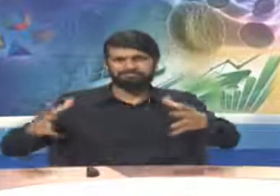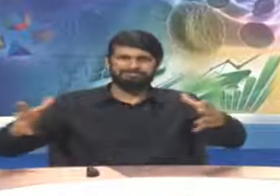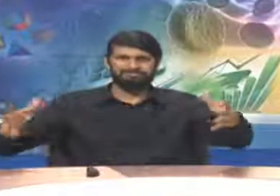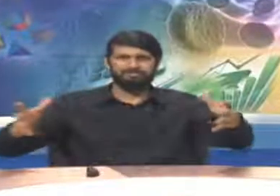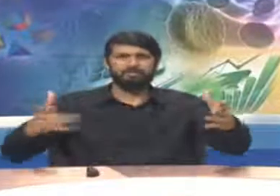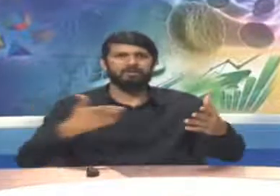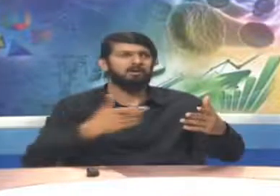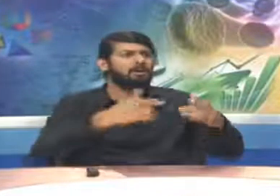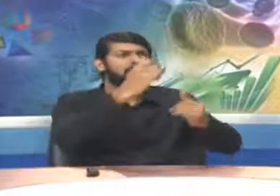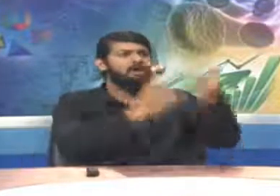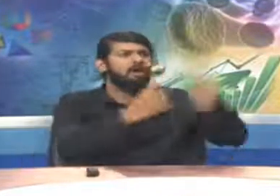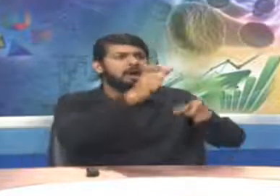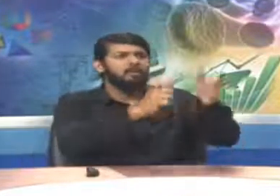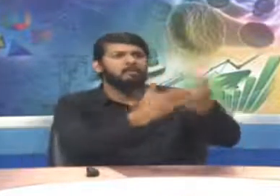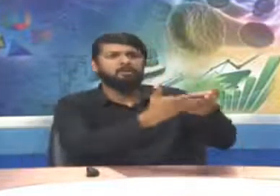setting